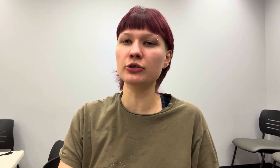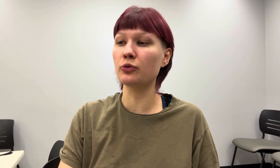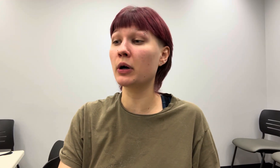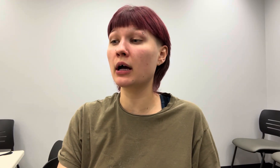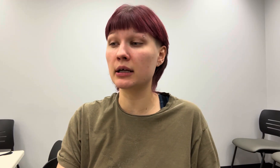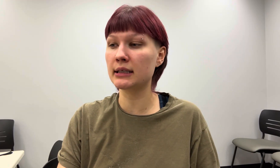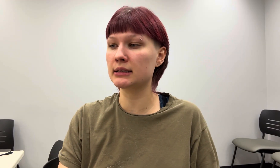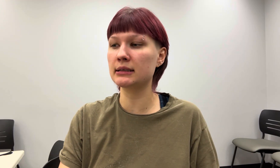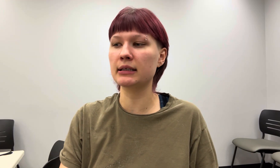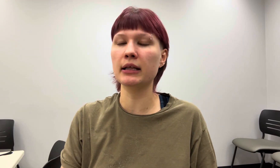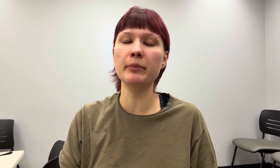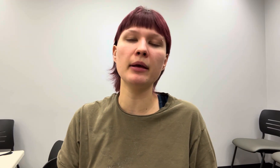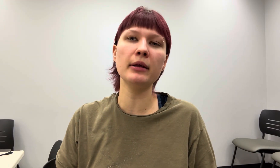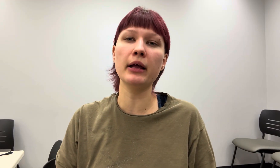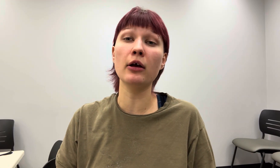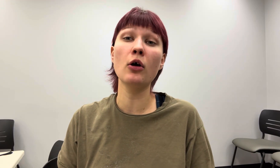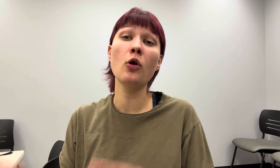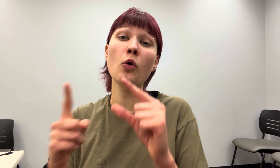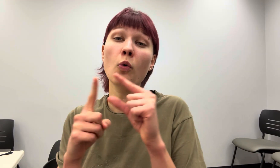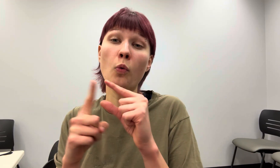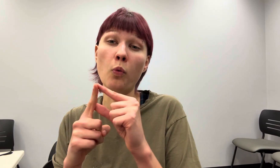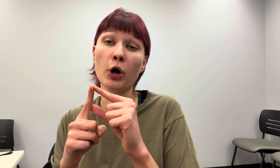what context it's in. Like, maybe, like, word,